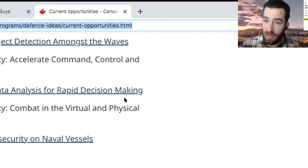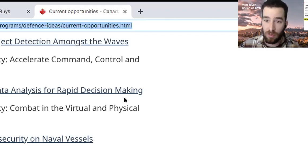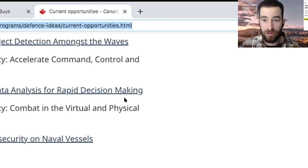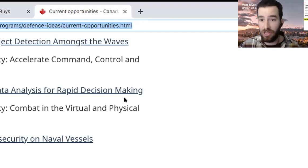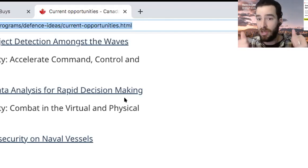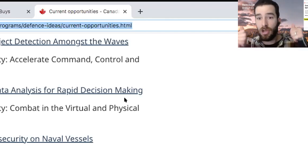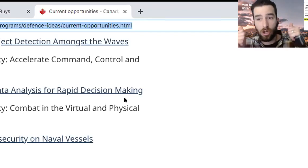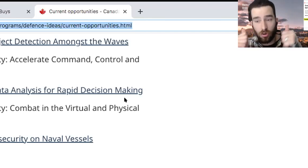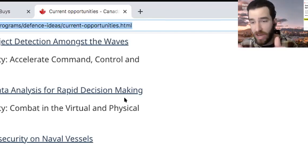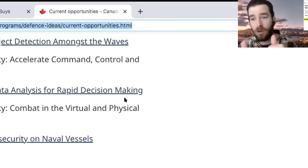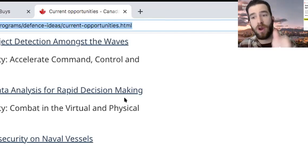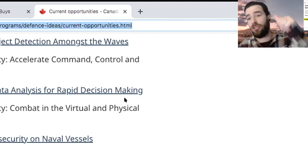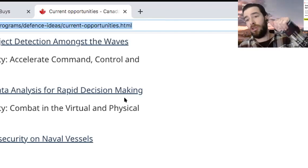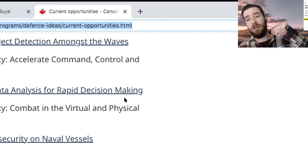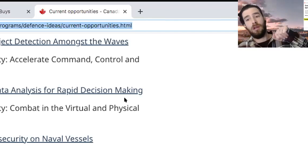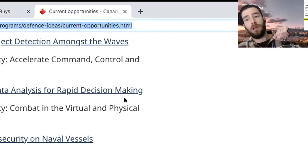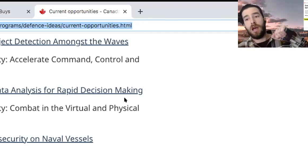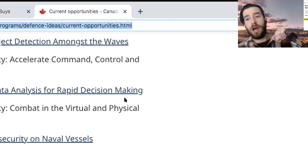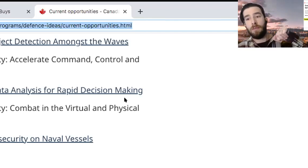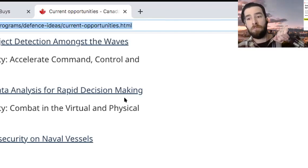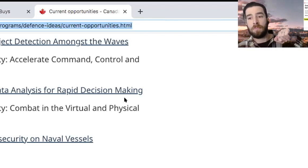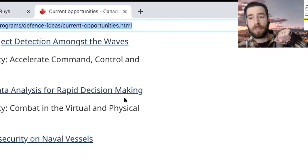in the bidding process? Great question.